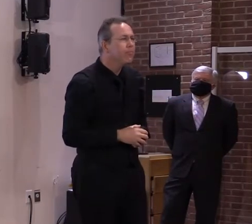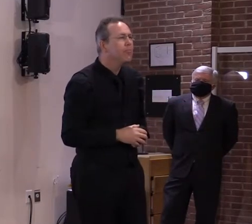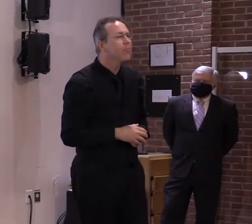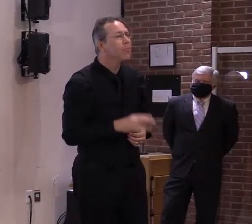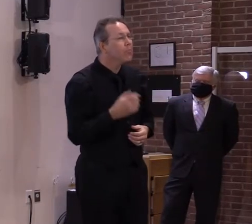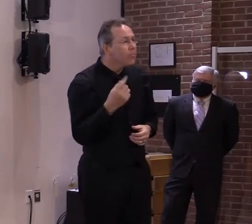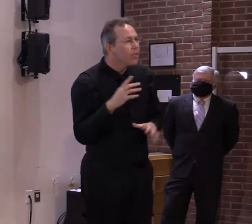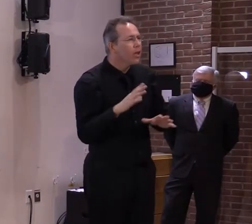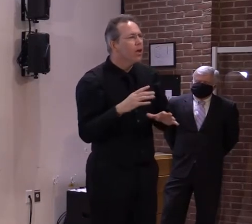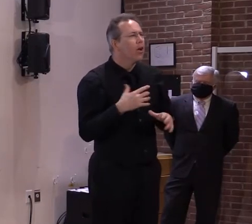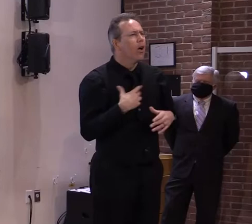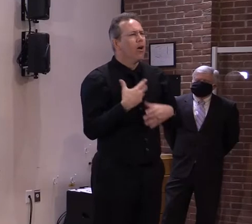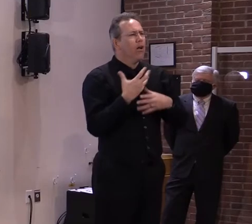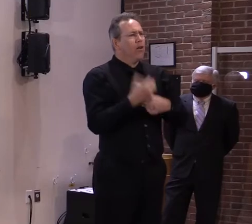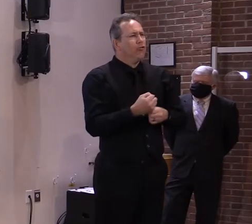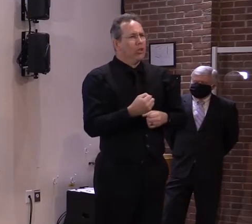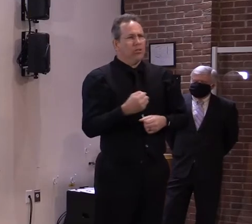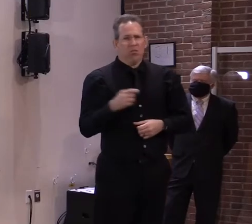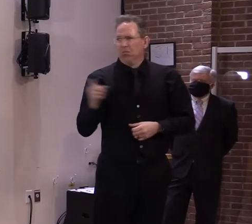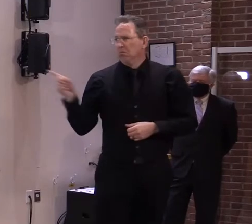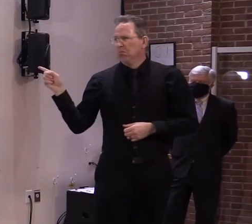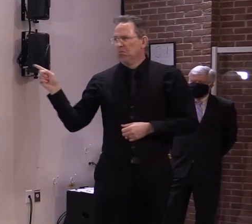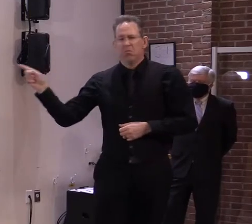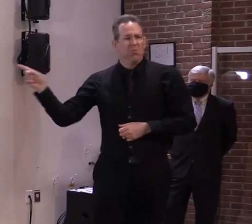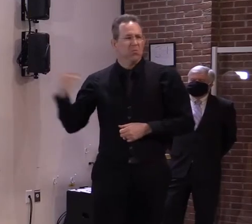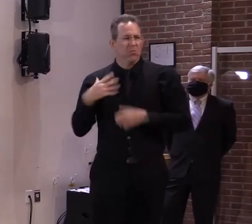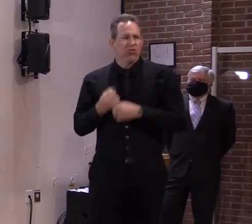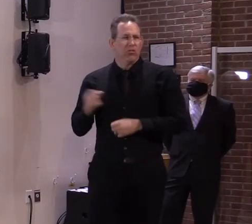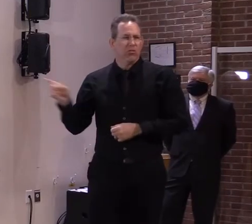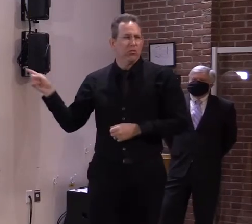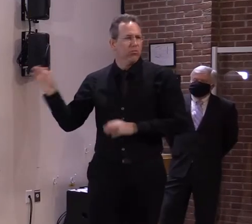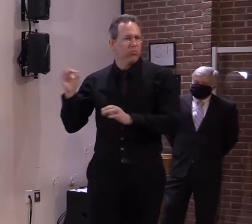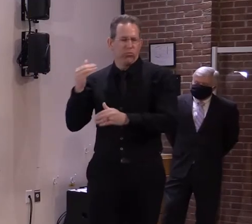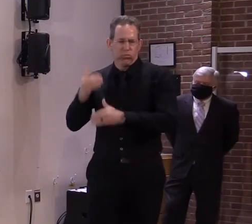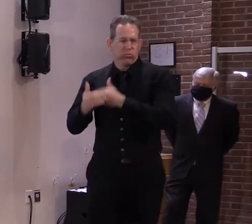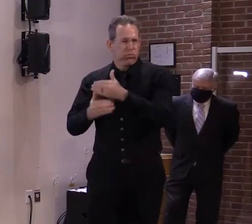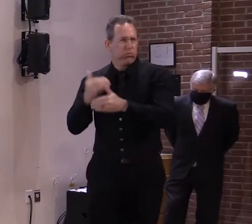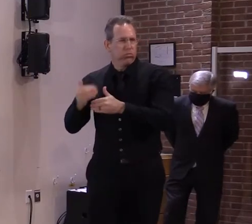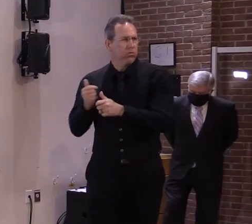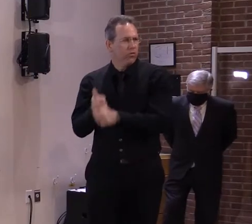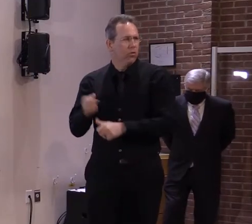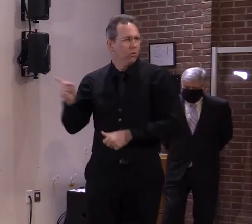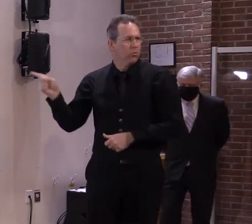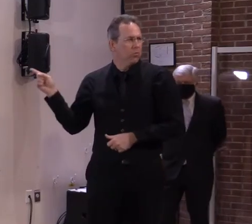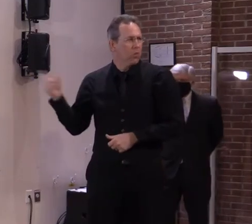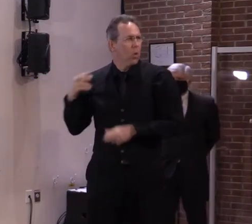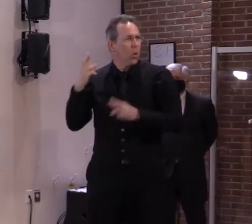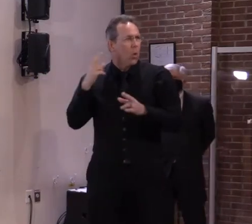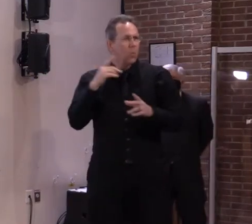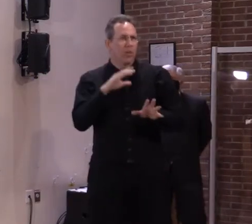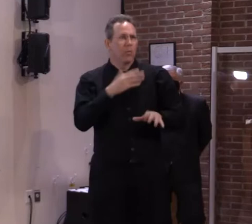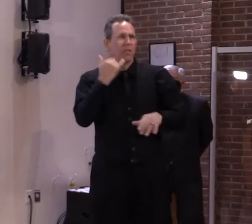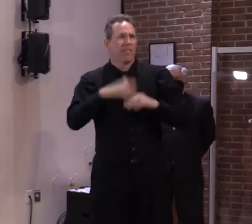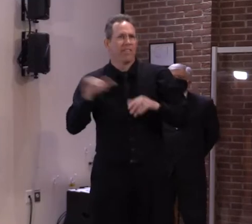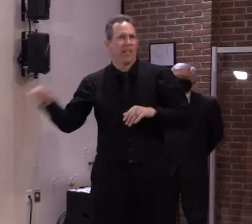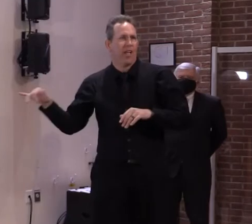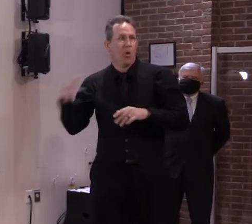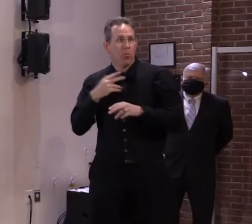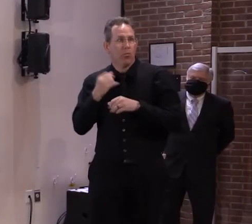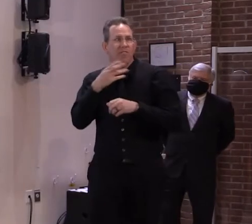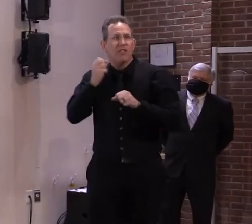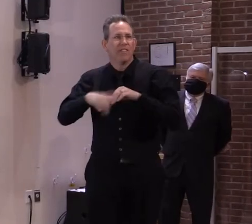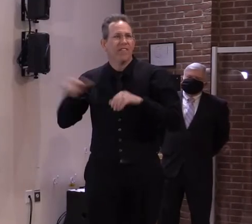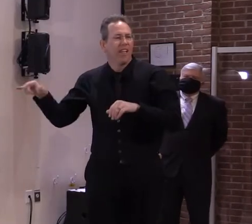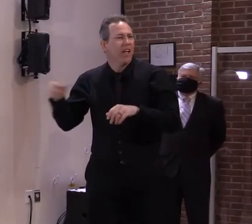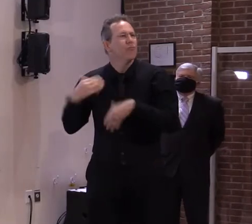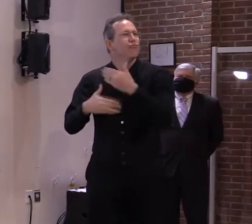this is a somewhat of a conservative approach. We feel we can meet this without any problems, and so we're just going to